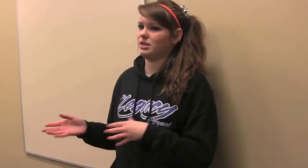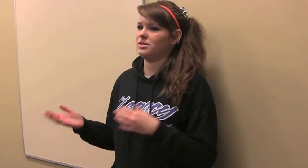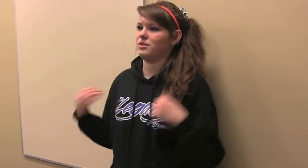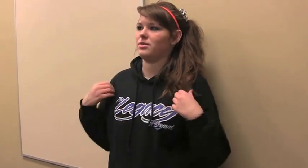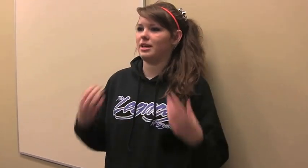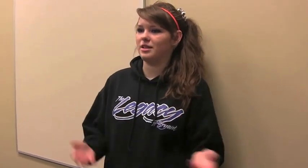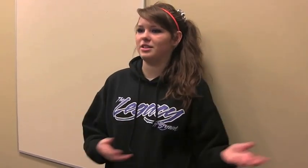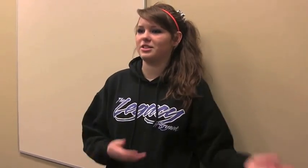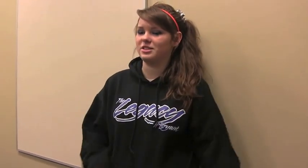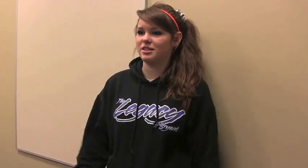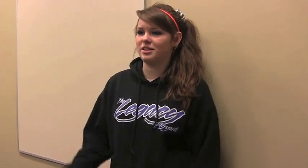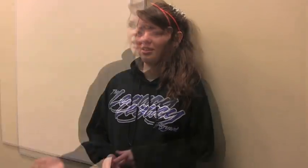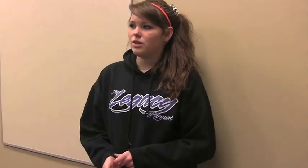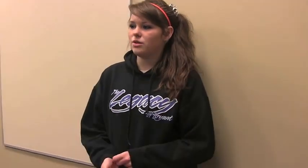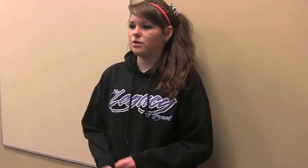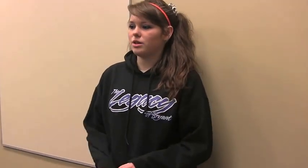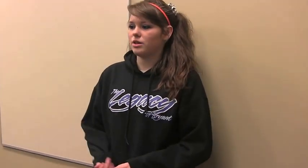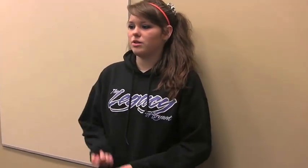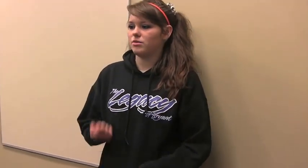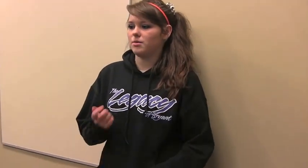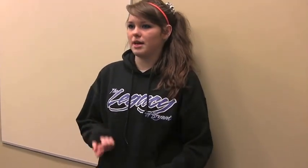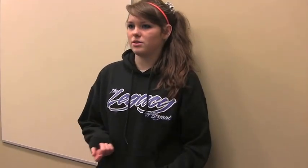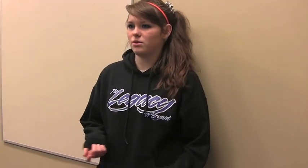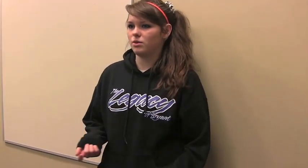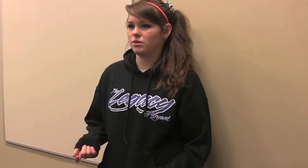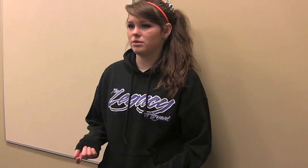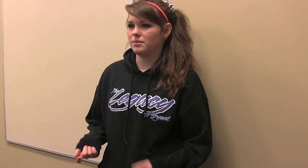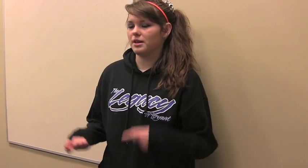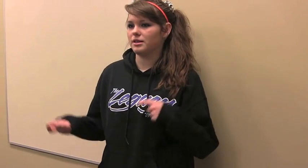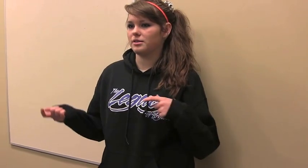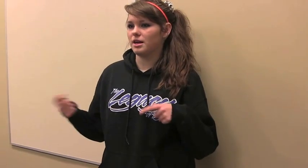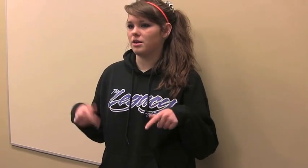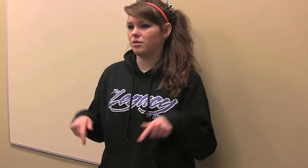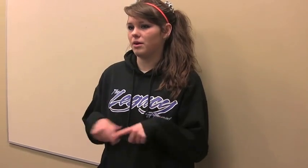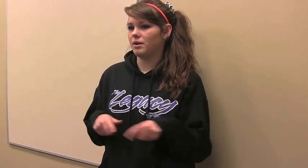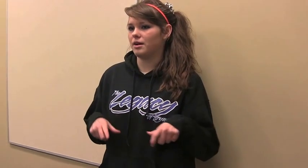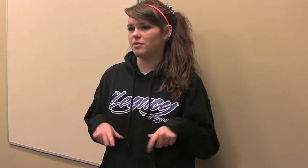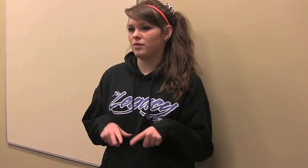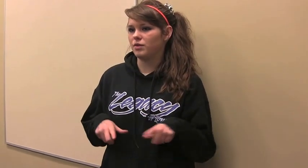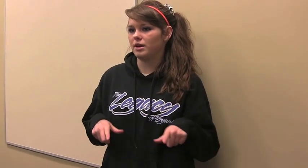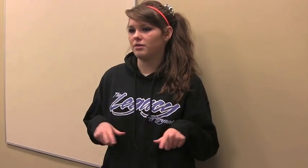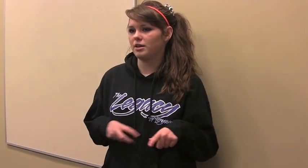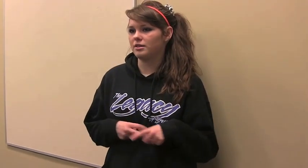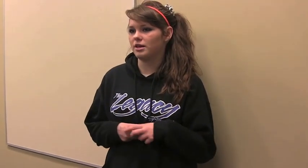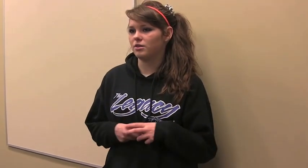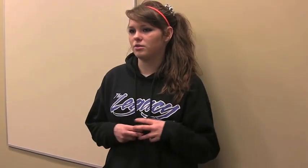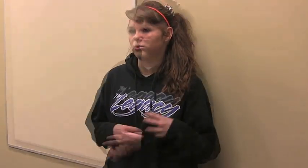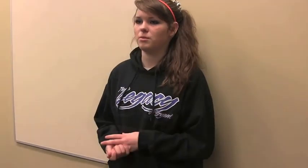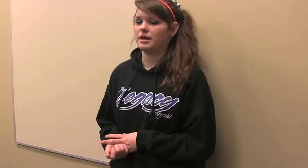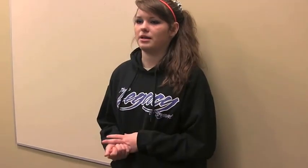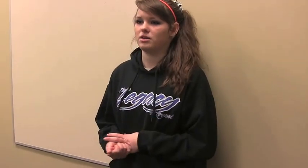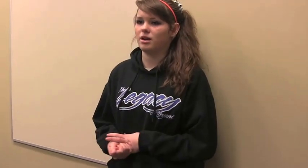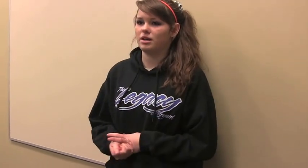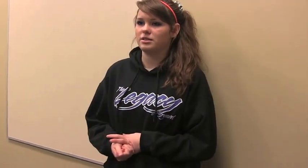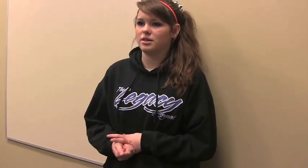knew English. You could use them at schools because I know that we have a few deaf kids at our school. It will make it a lot easier,